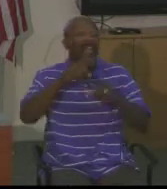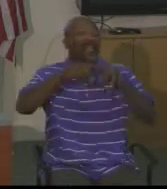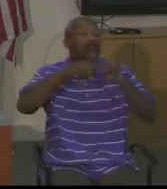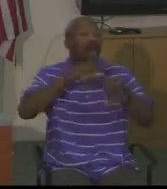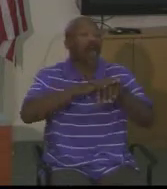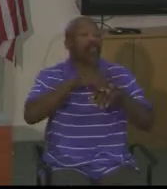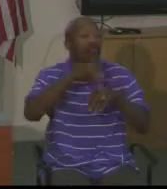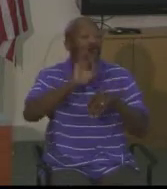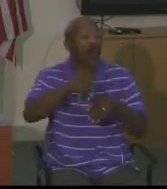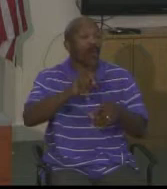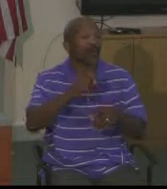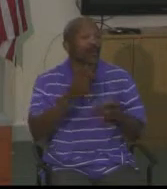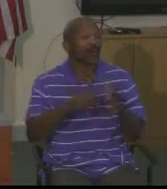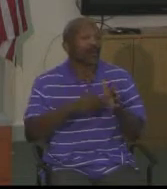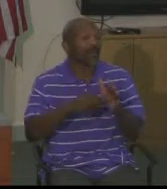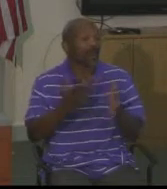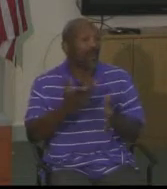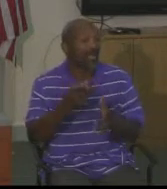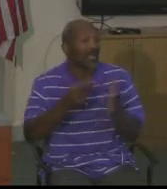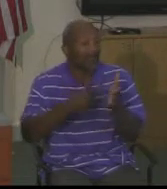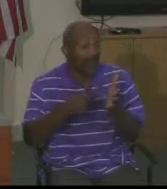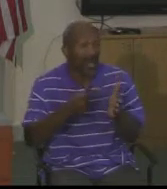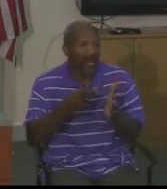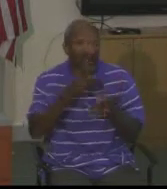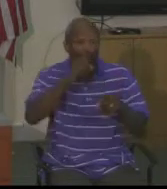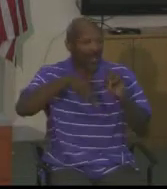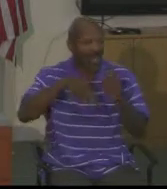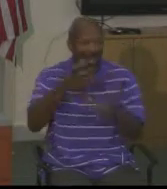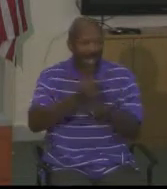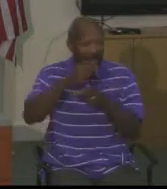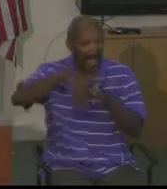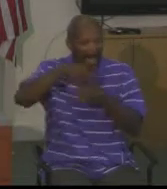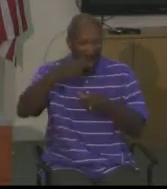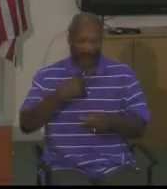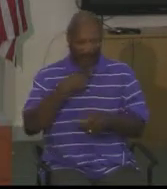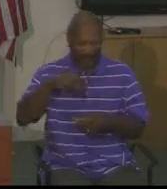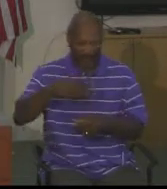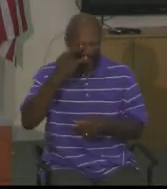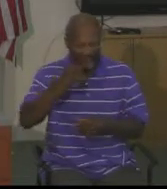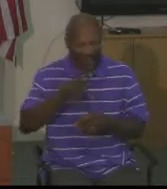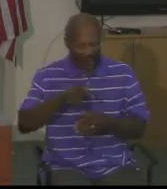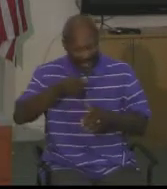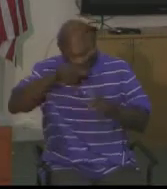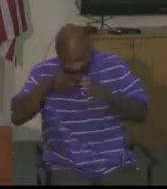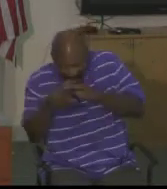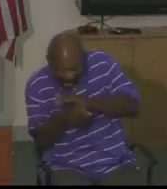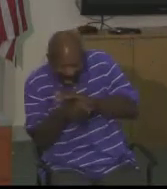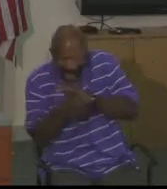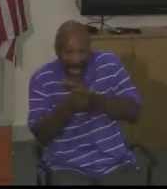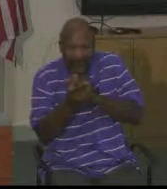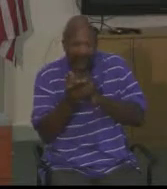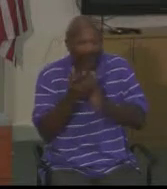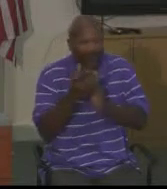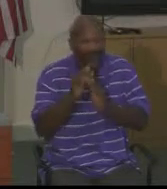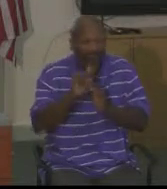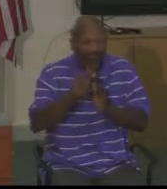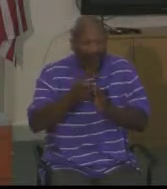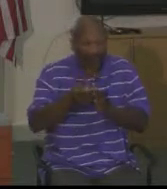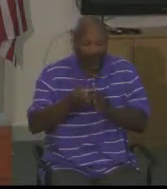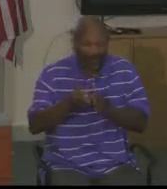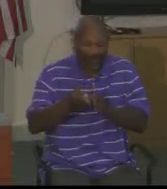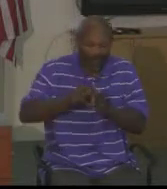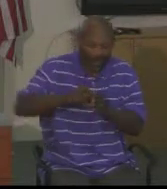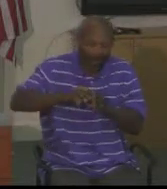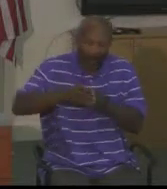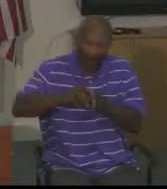depends on the part. So sometimes the reason you can't get the part out is there's some hidden latch or